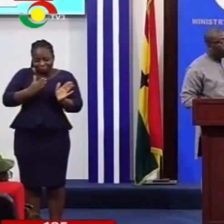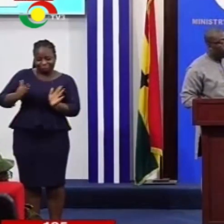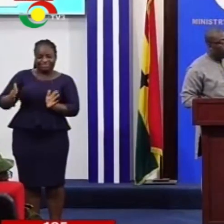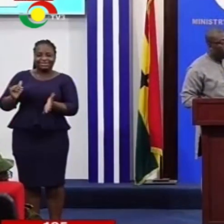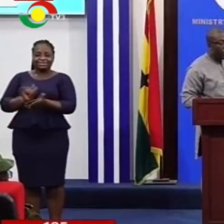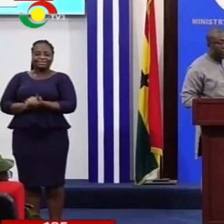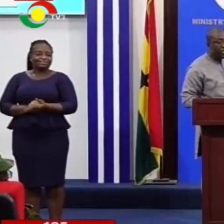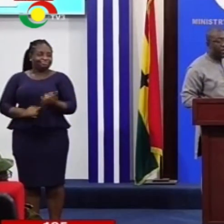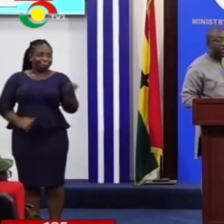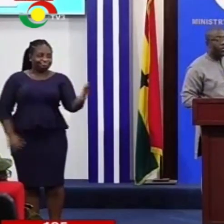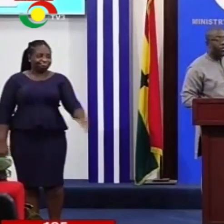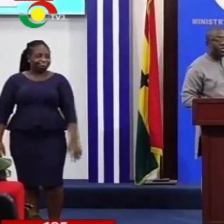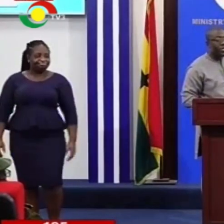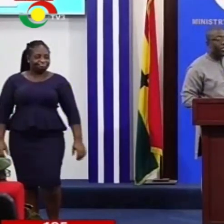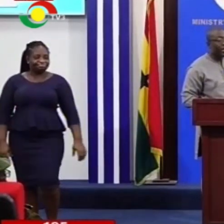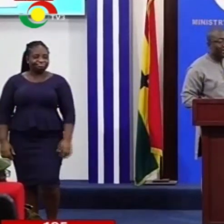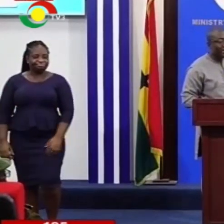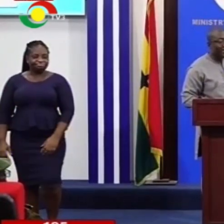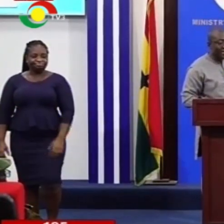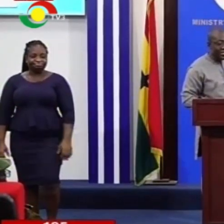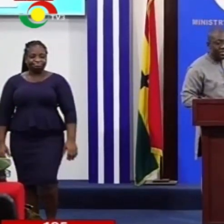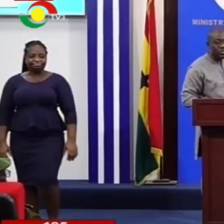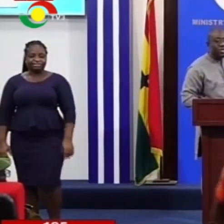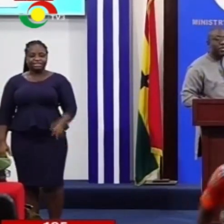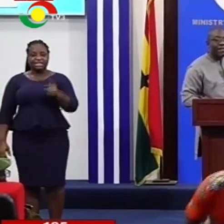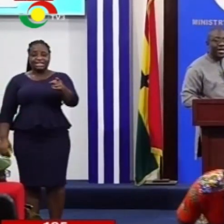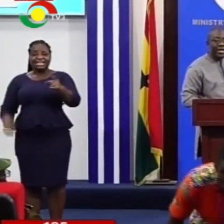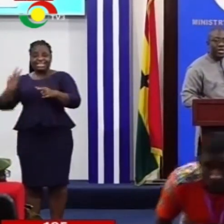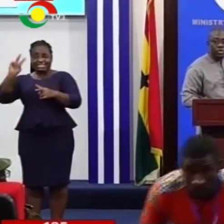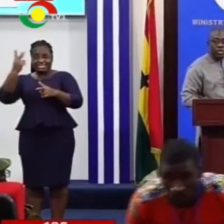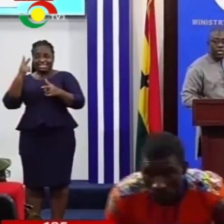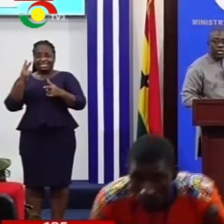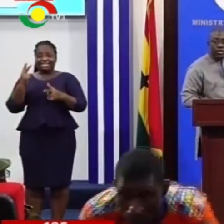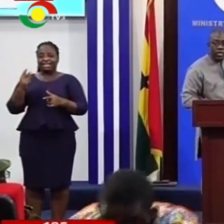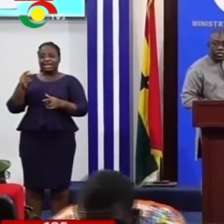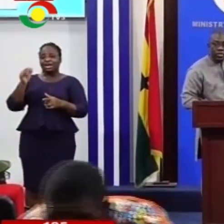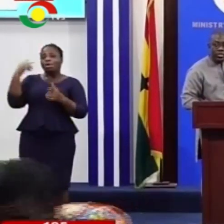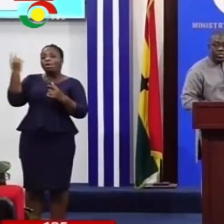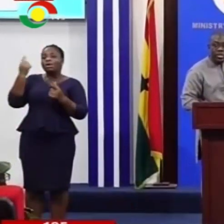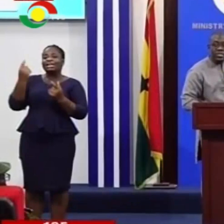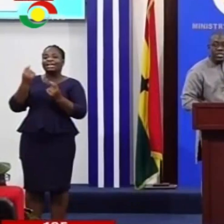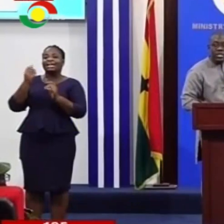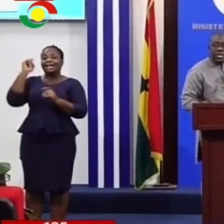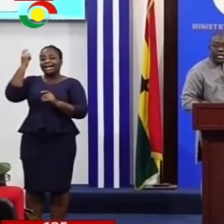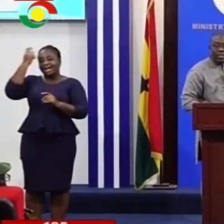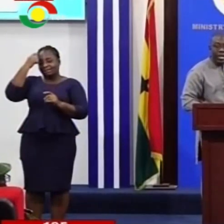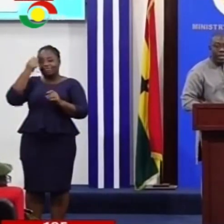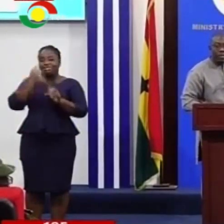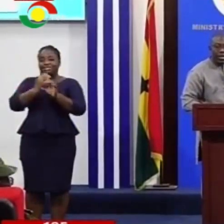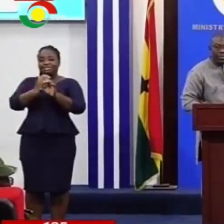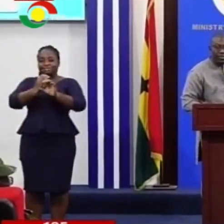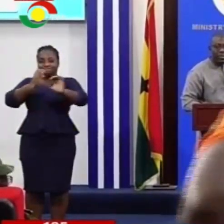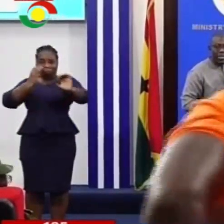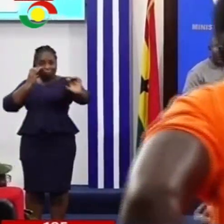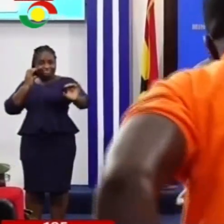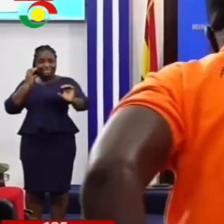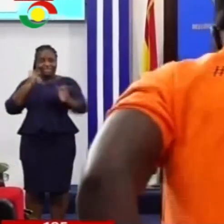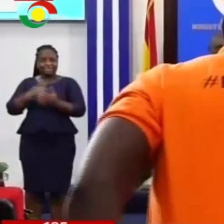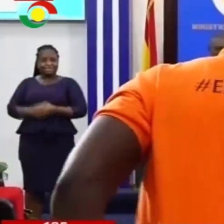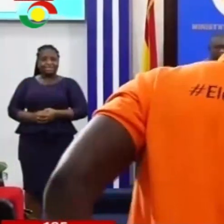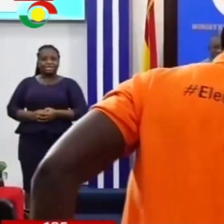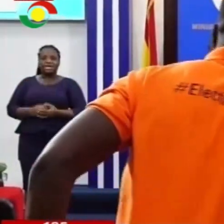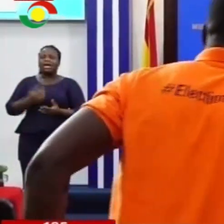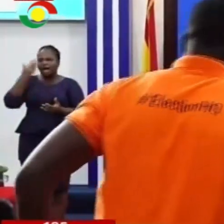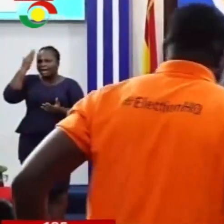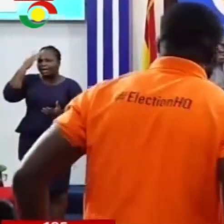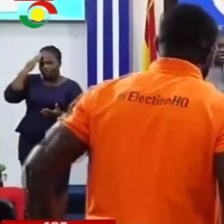Medassi. Okay, the second one, you be taking as suggestion, Usey and Fa, Ayalolo, ne, Matomas, and Can, but I'm informed that Ayalolo is